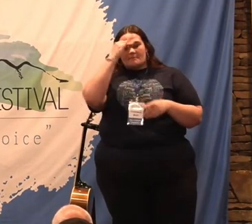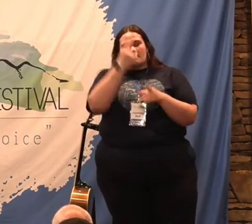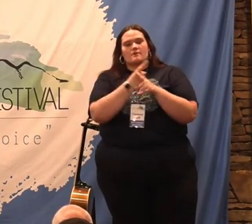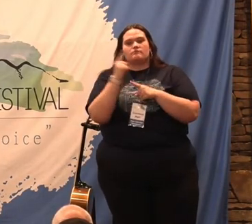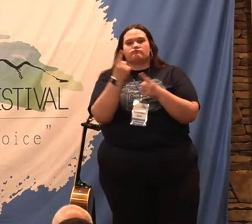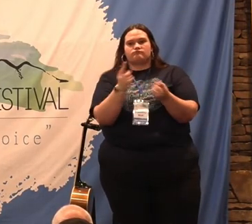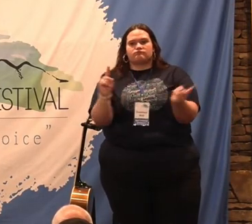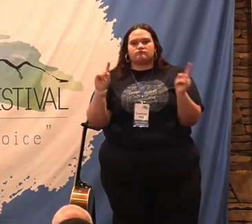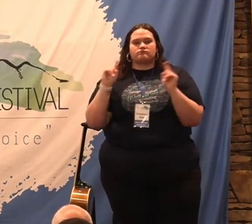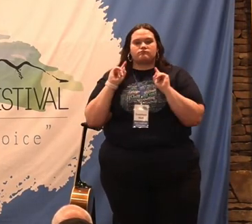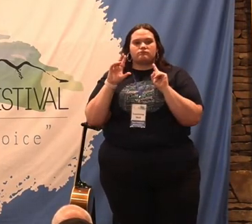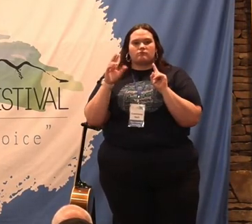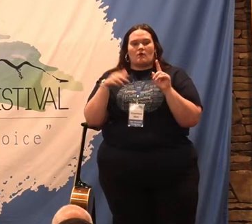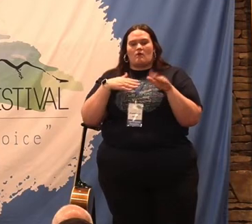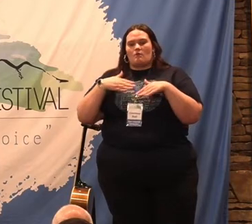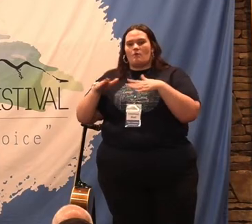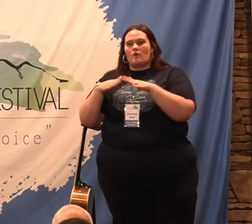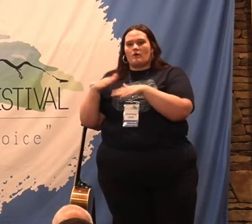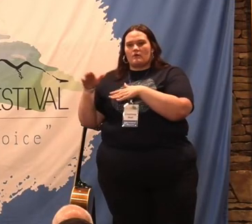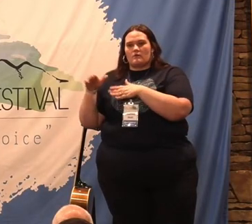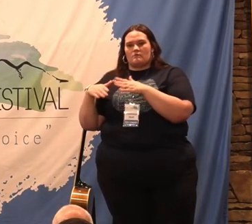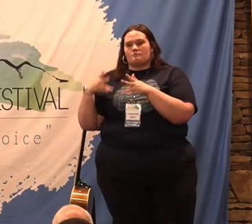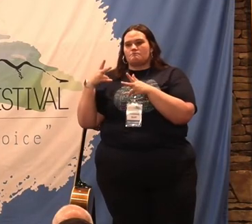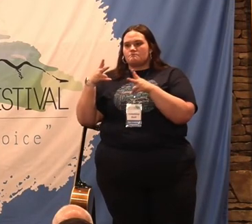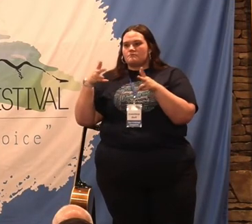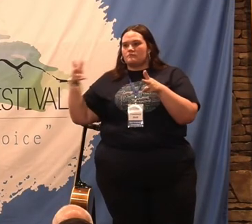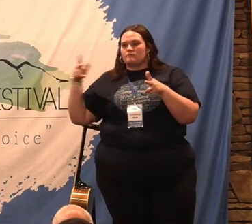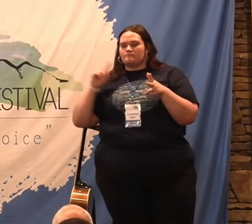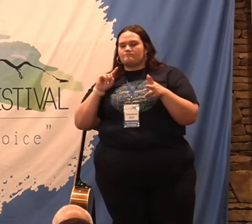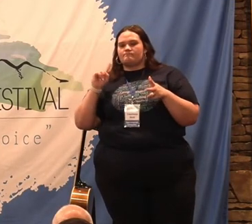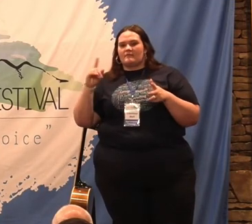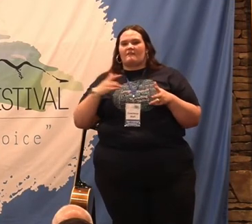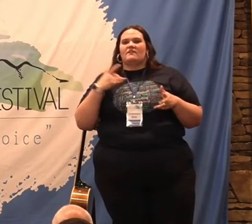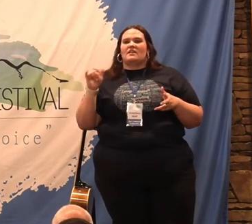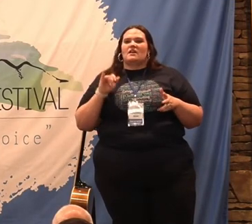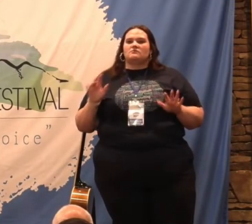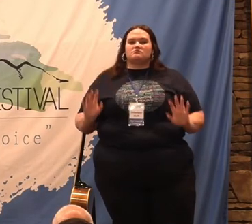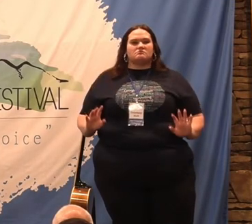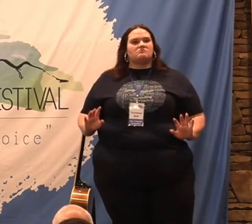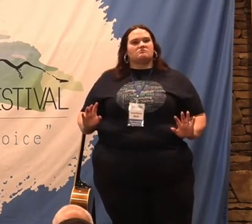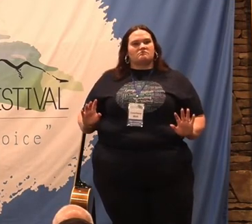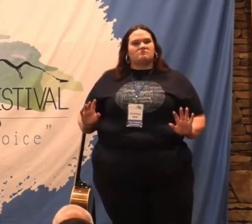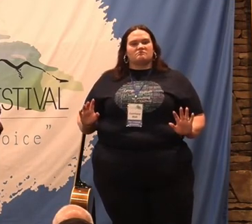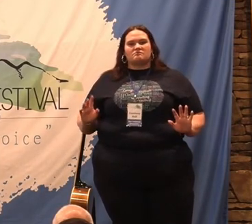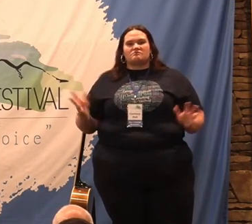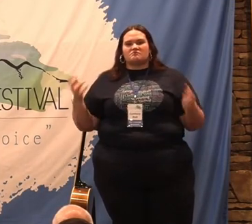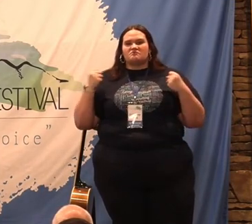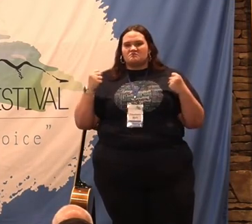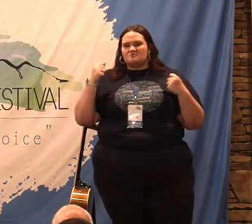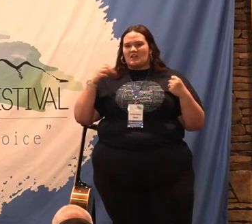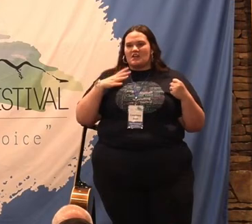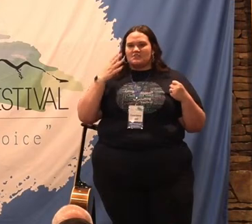car. We start walking across the parking lot, feeling like a couple of gladiators, you know?